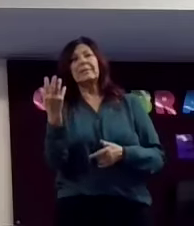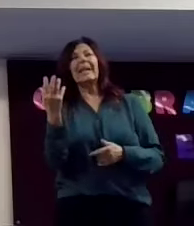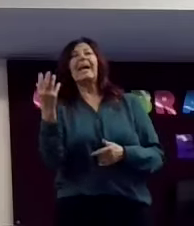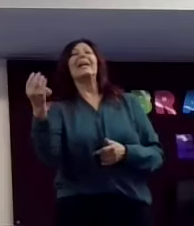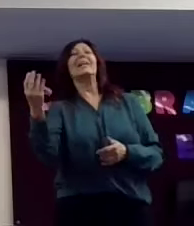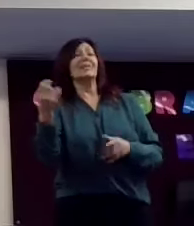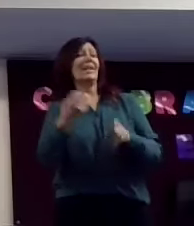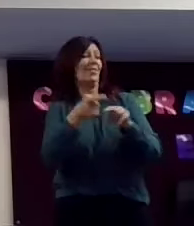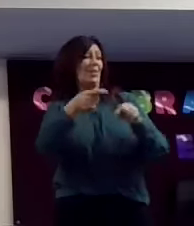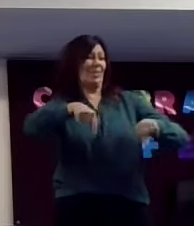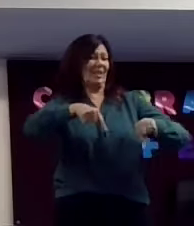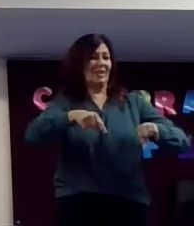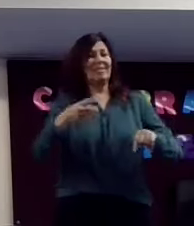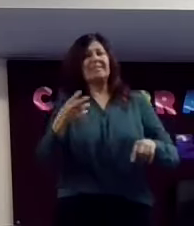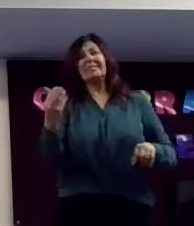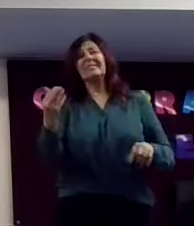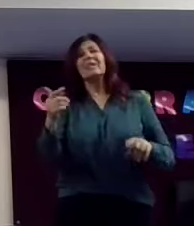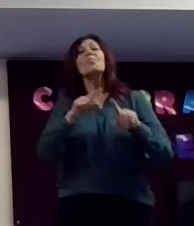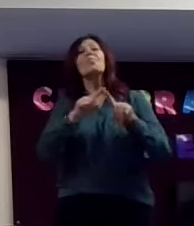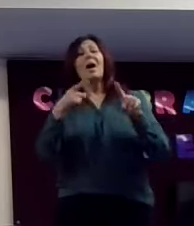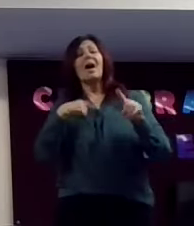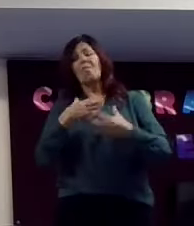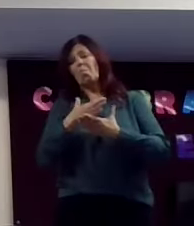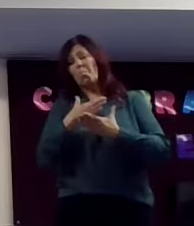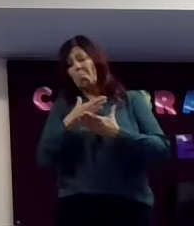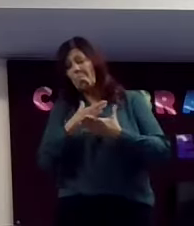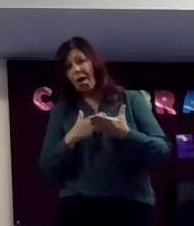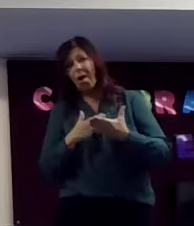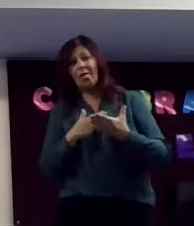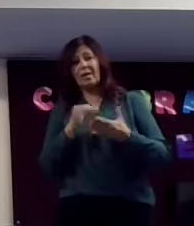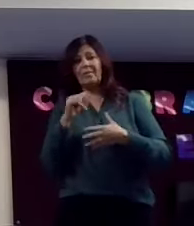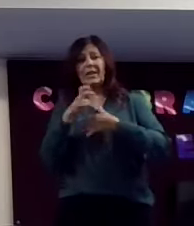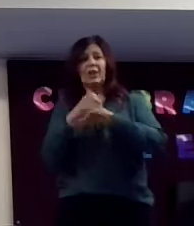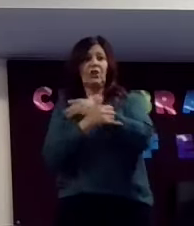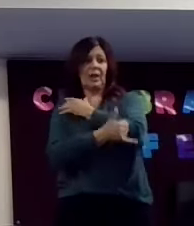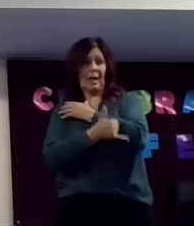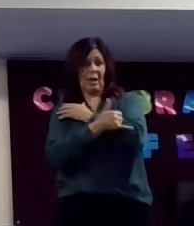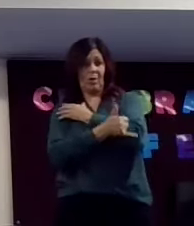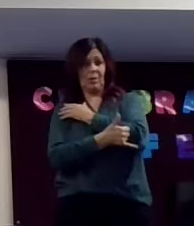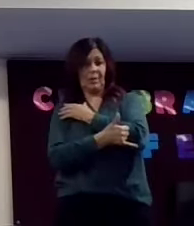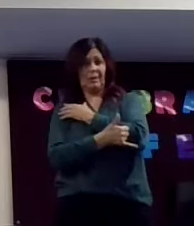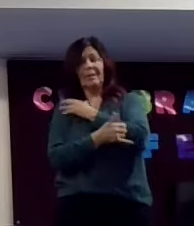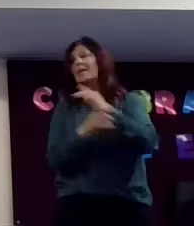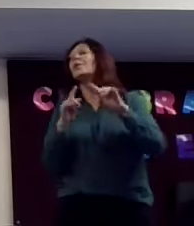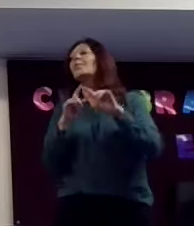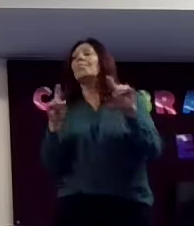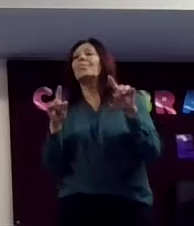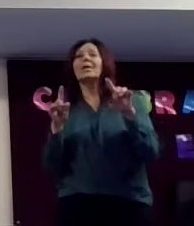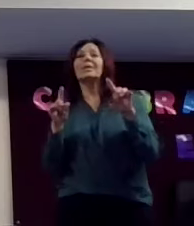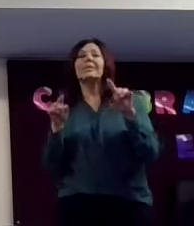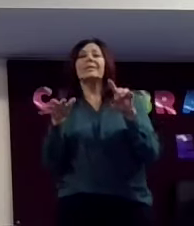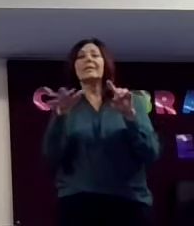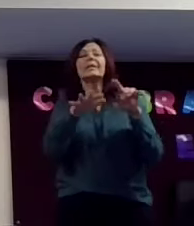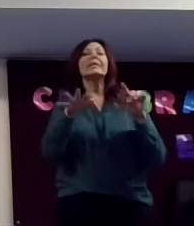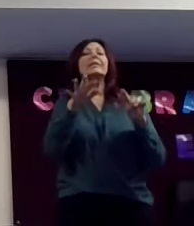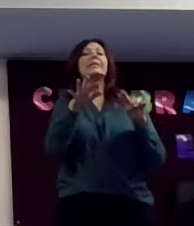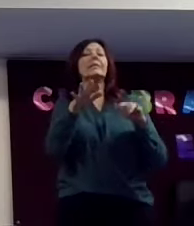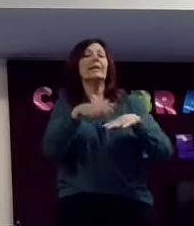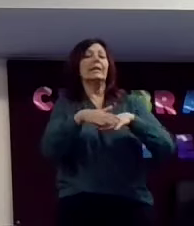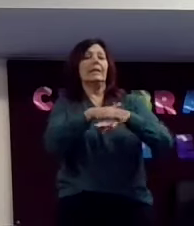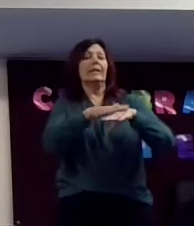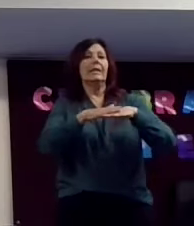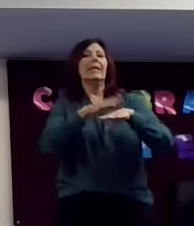you all are. I do have a portion of Erie County, but it's the sovereign nation